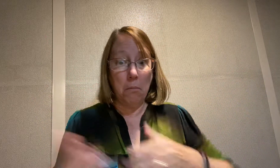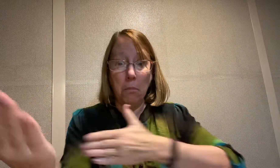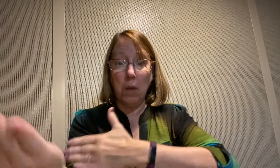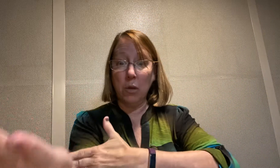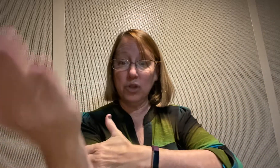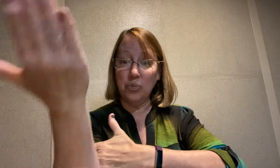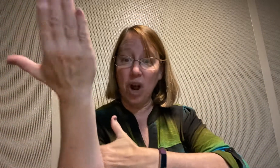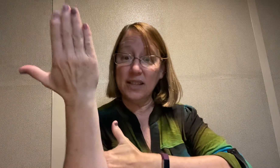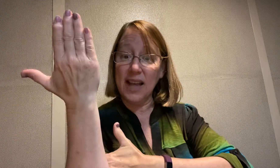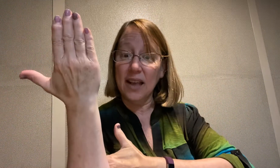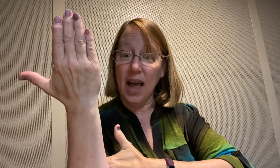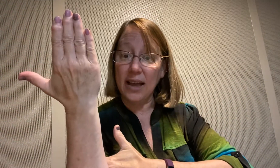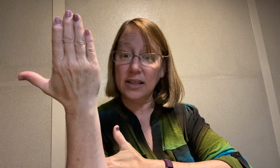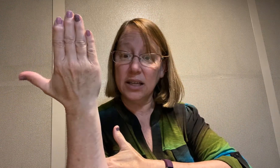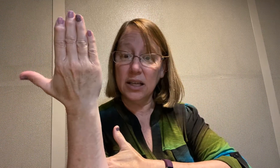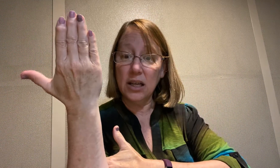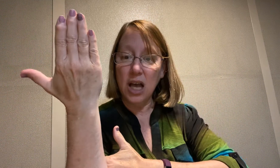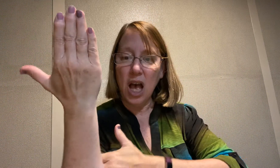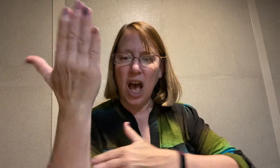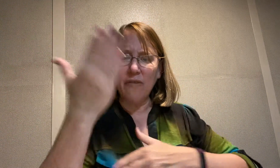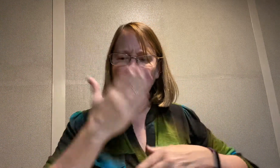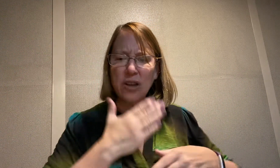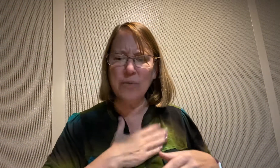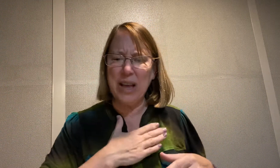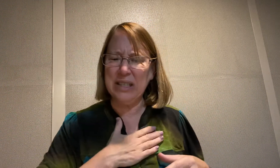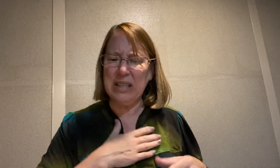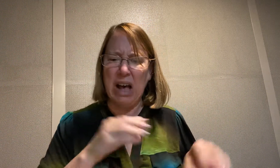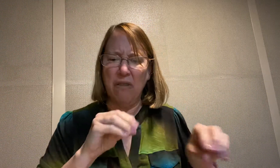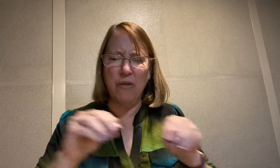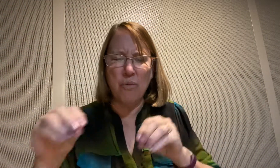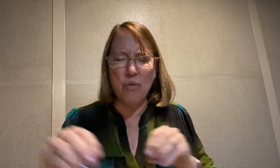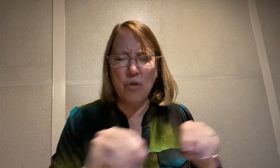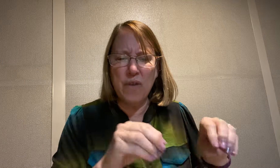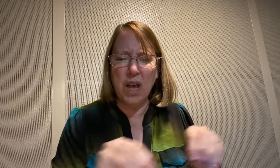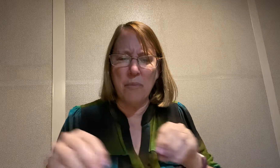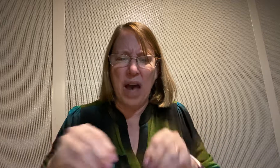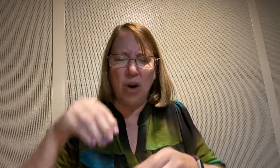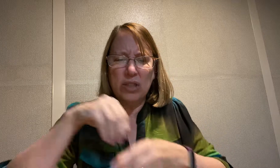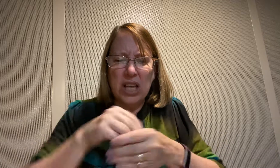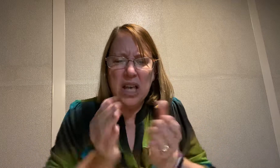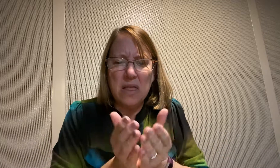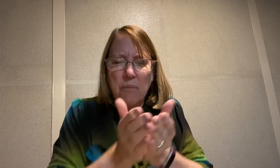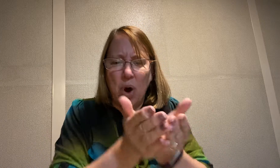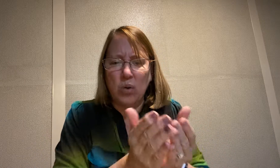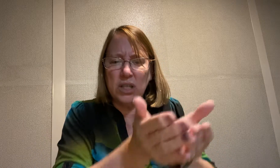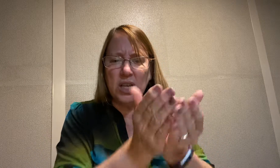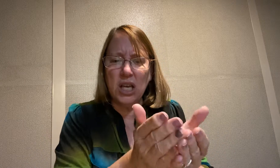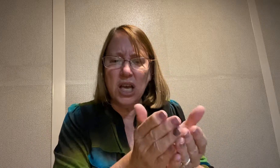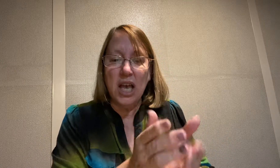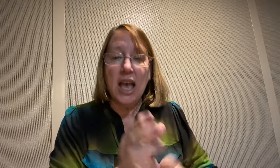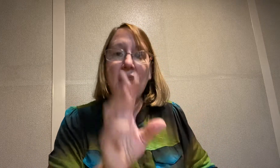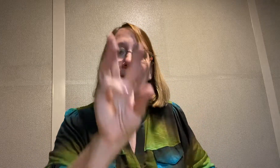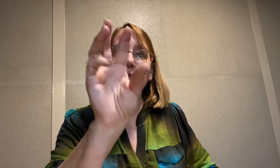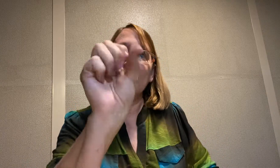it was broad daylight. I found myself moving about in the boat in the